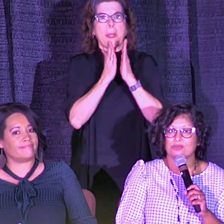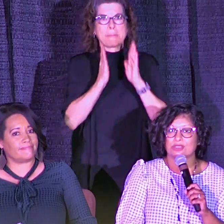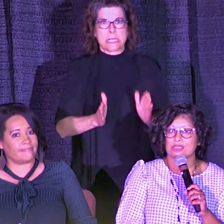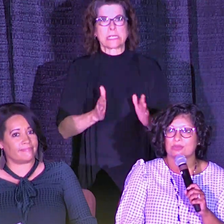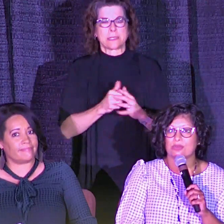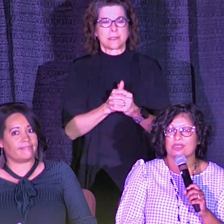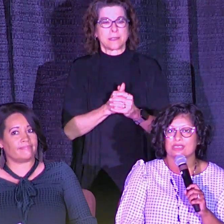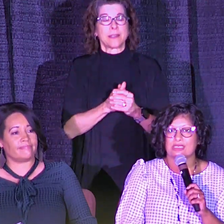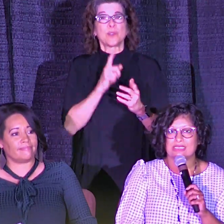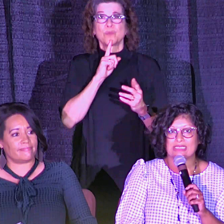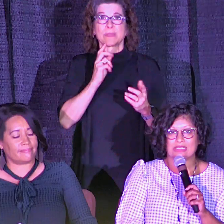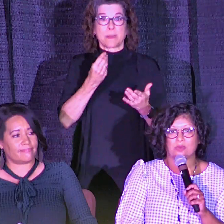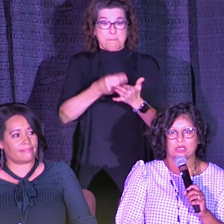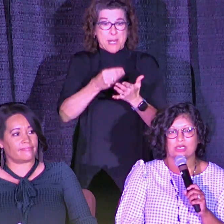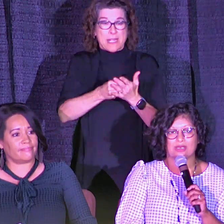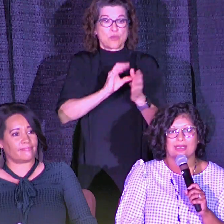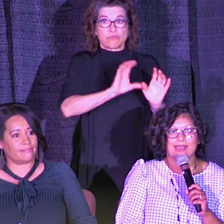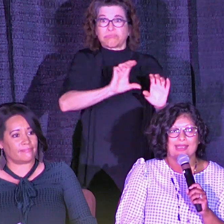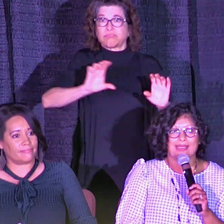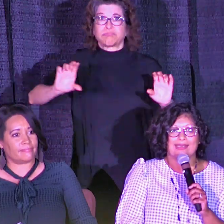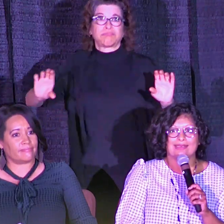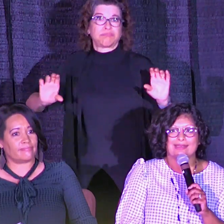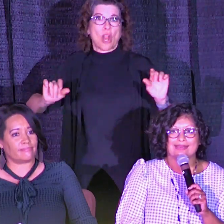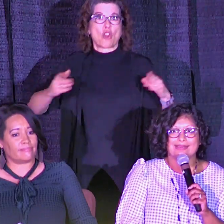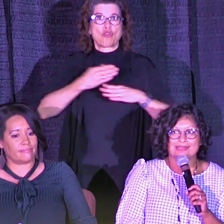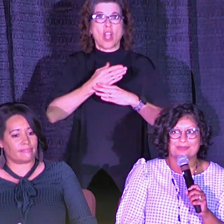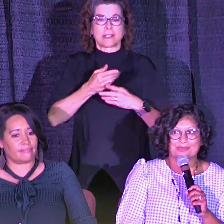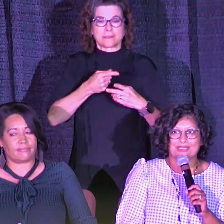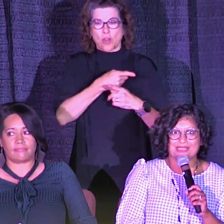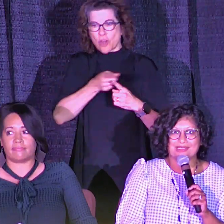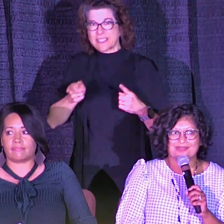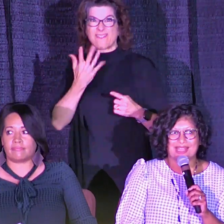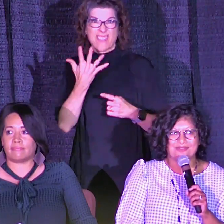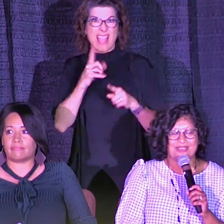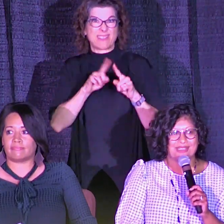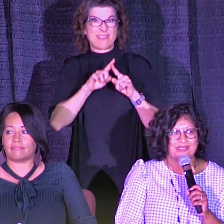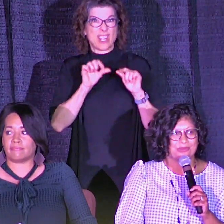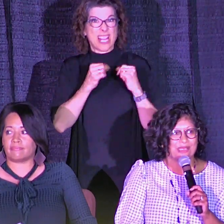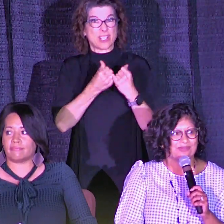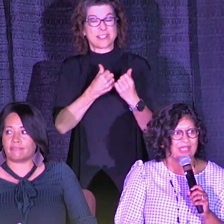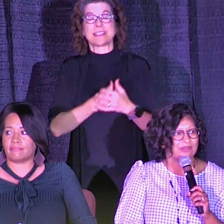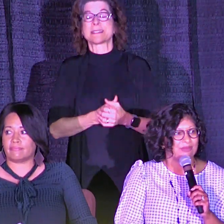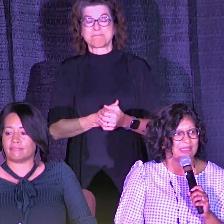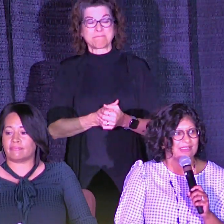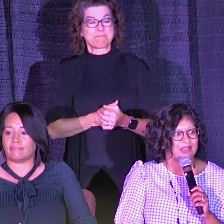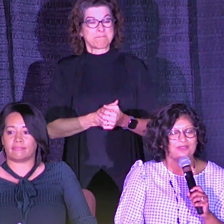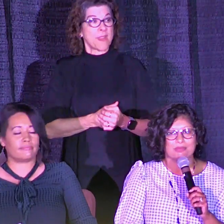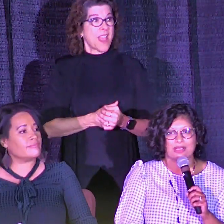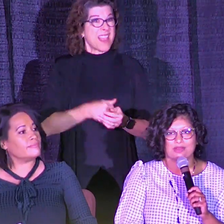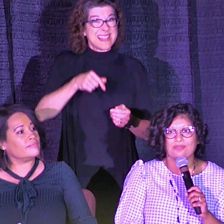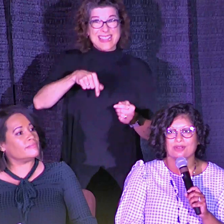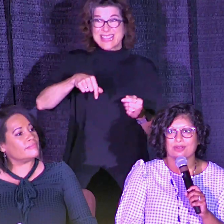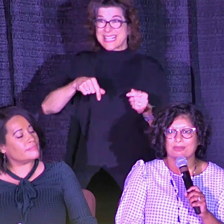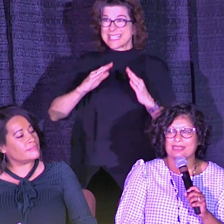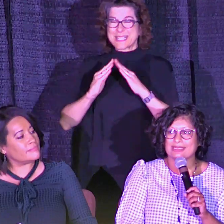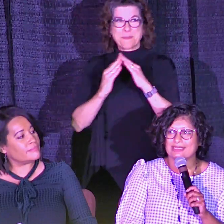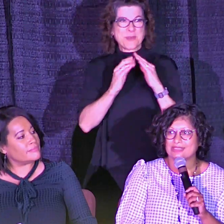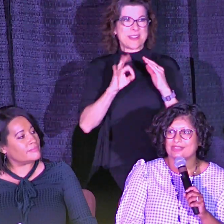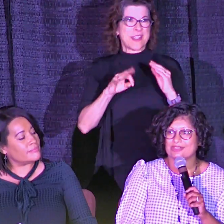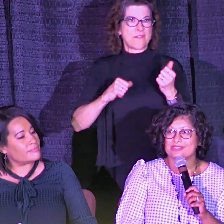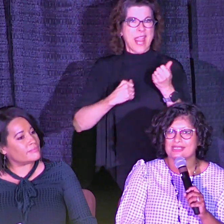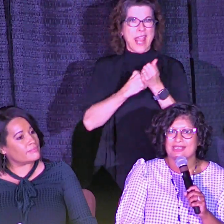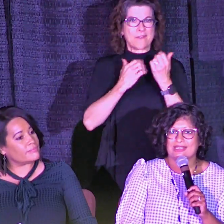five agencies to do really important needed work. And this community of advocates who I've counted myself among for